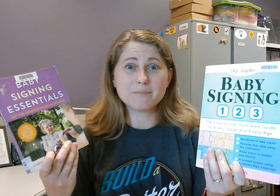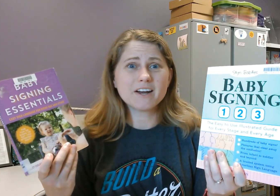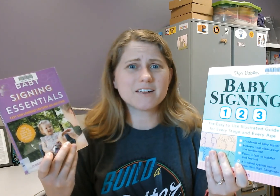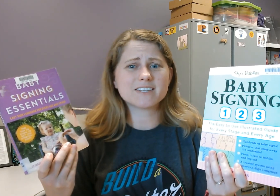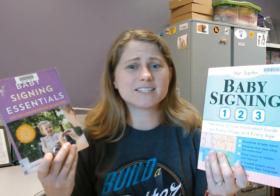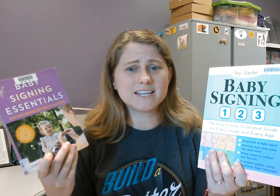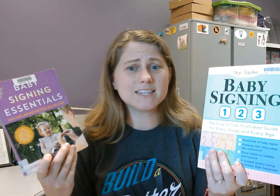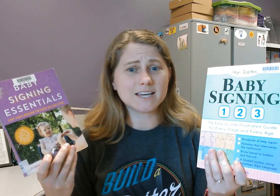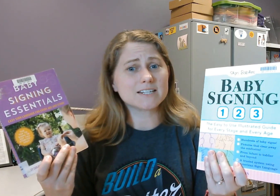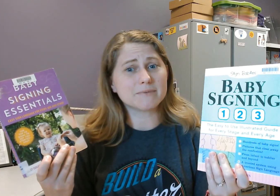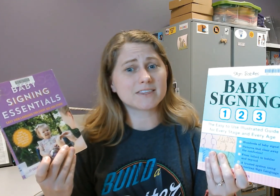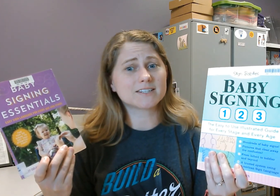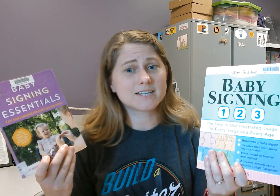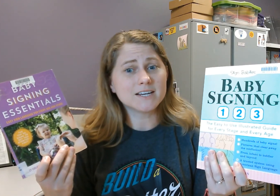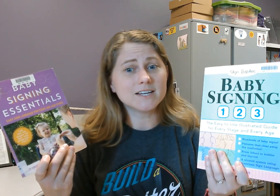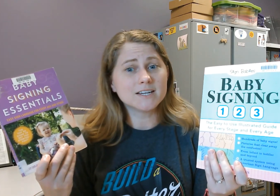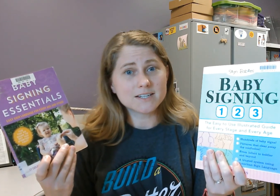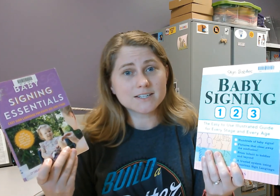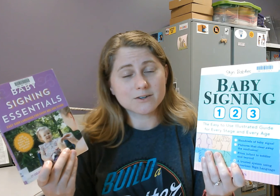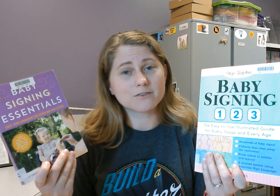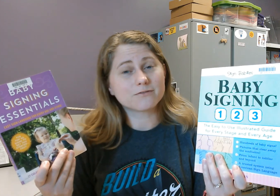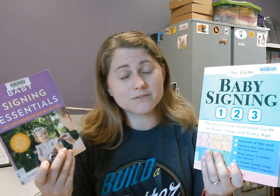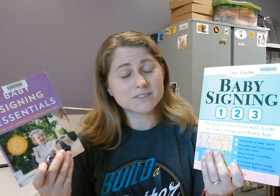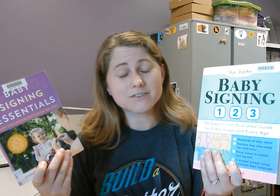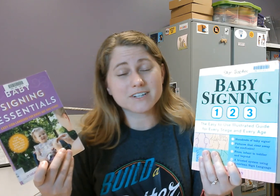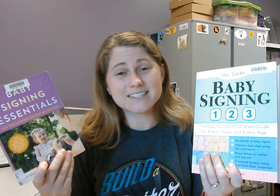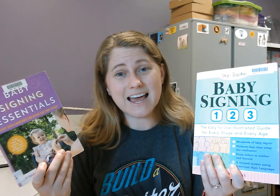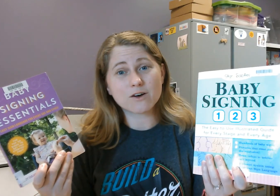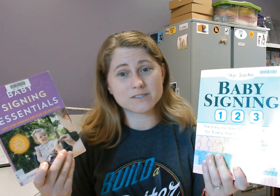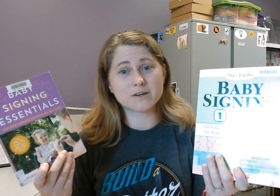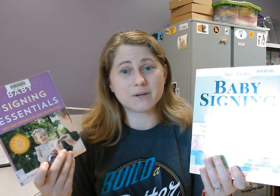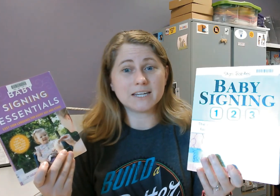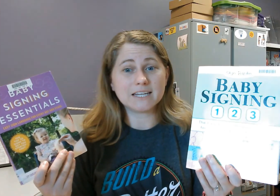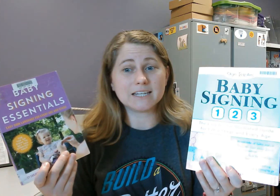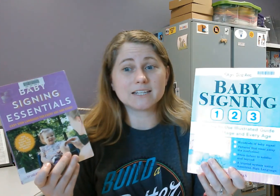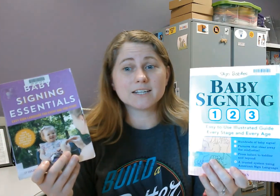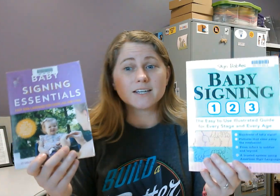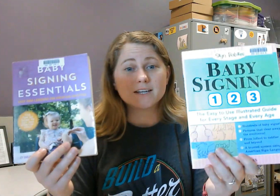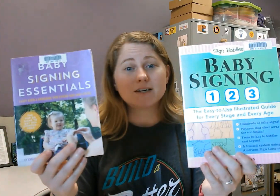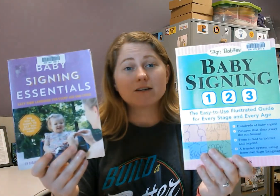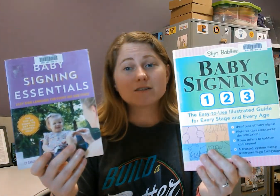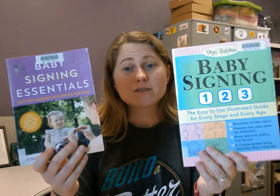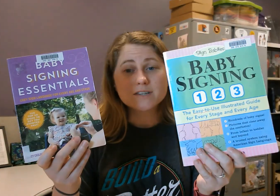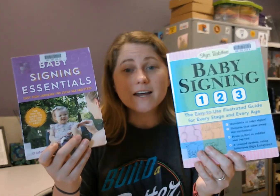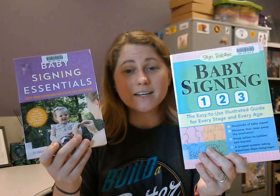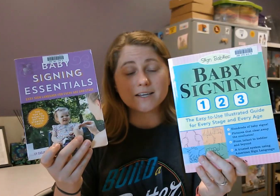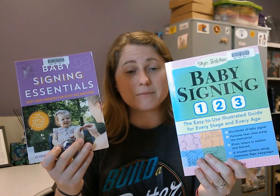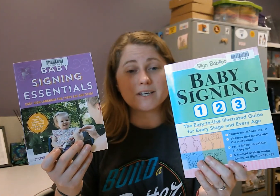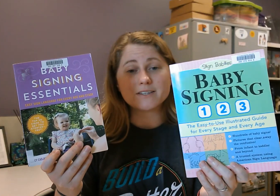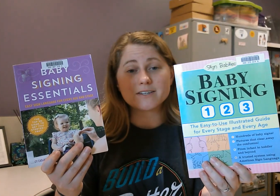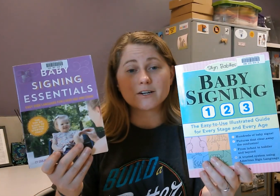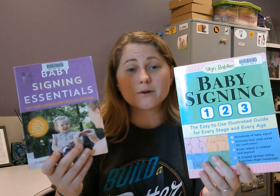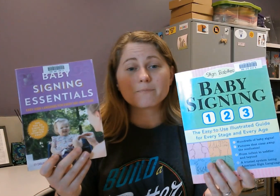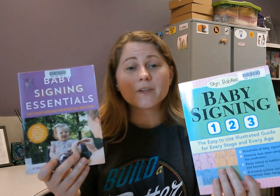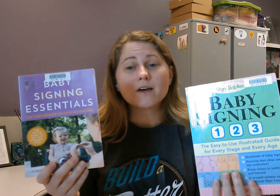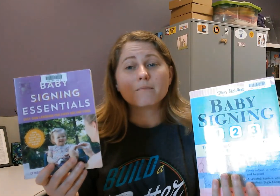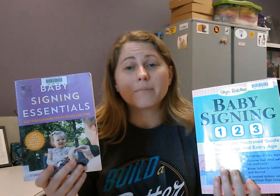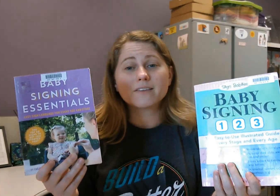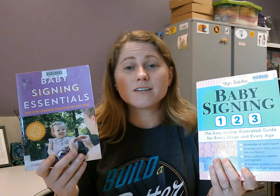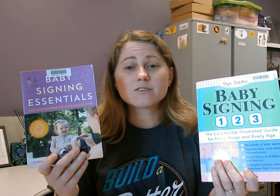may not have the teeth yet to make the t or different sounds that we need. So signing can be easier. But these are